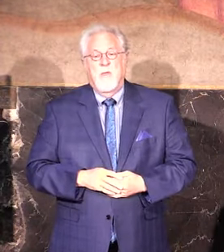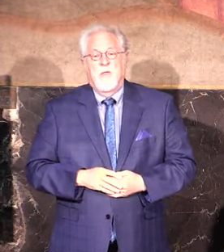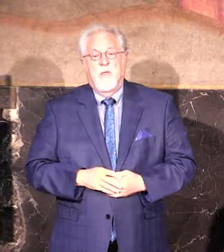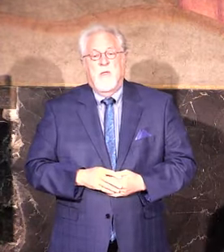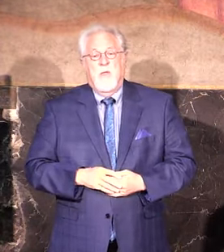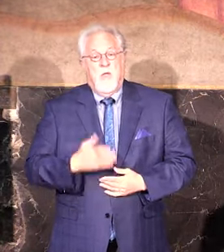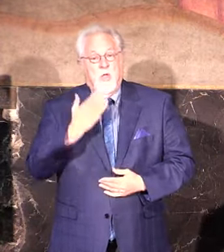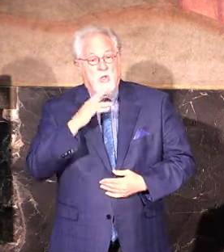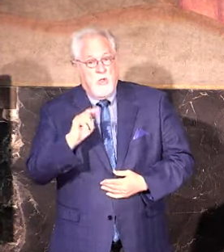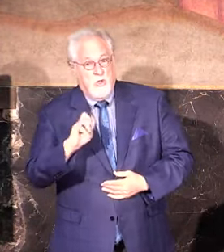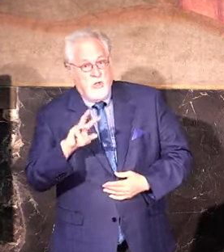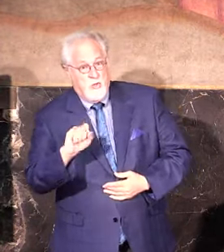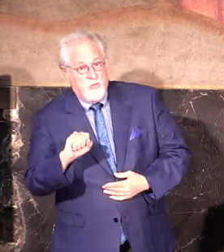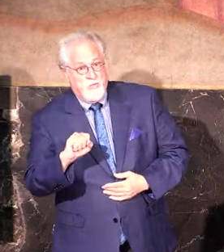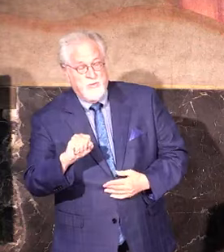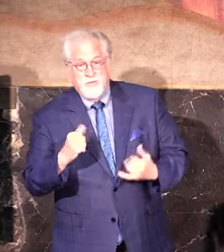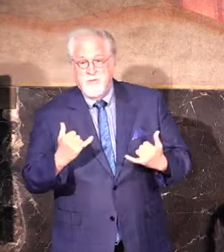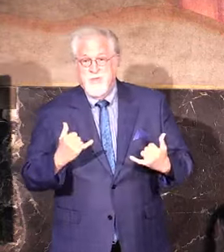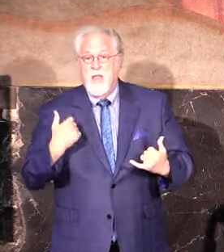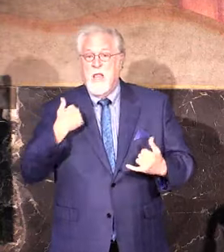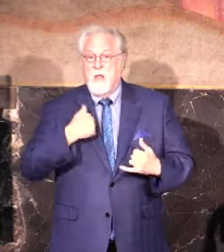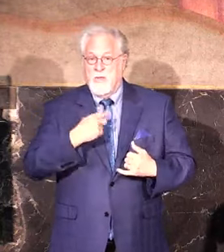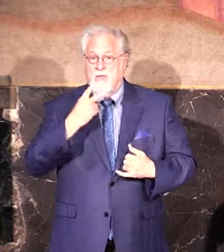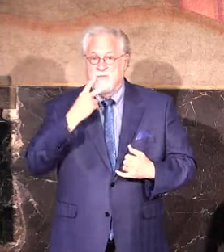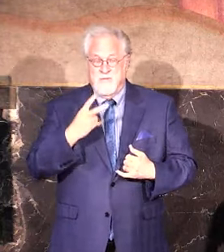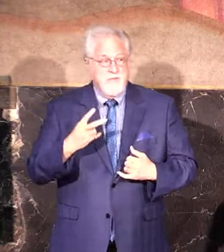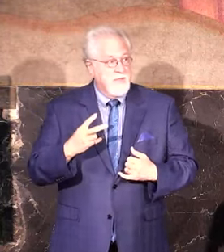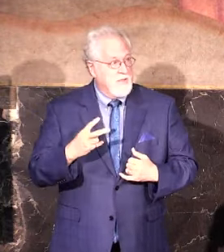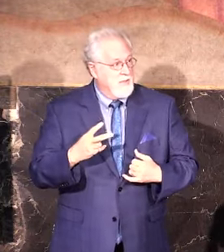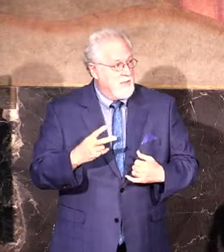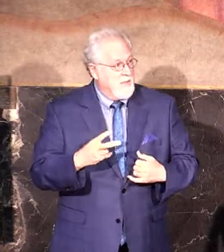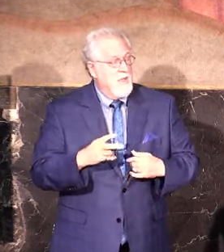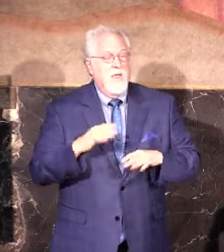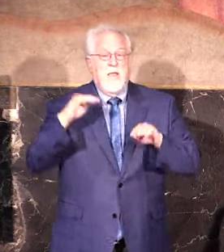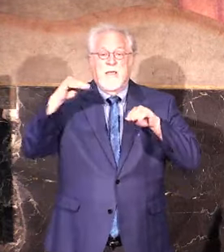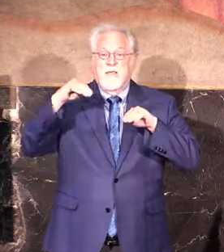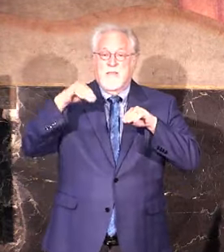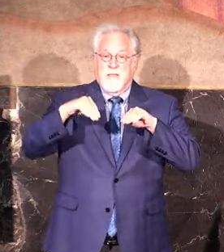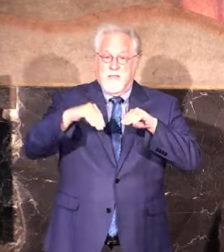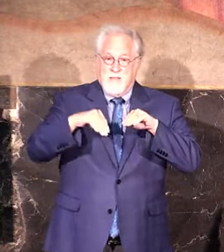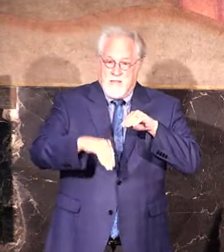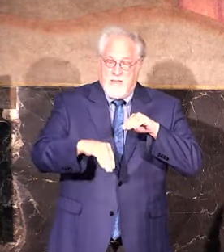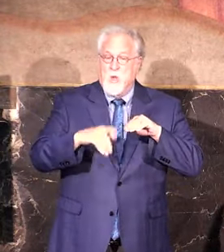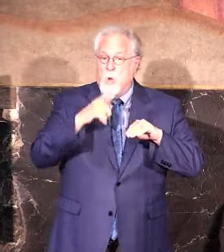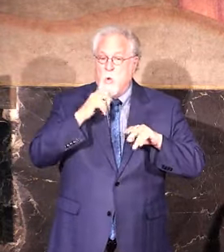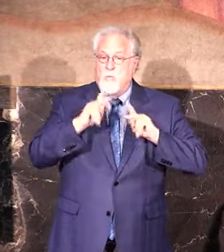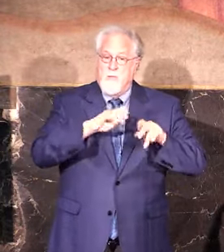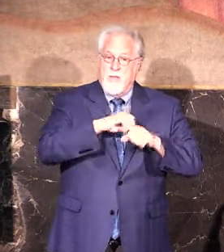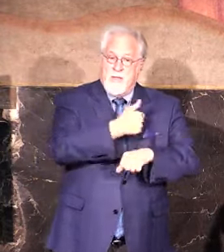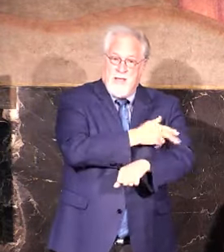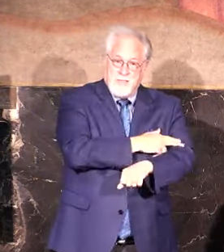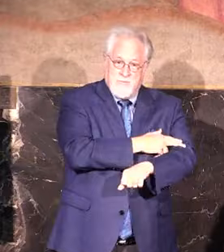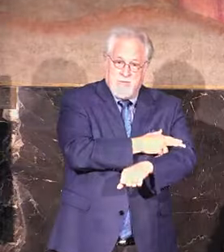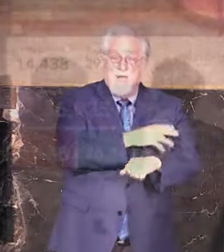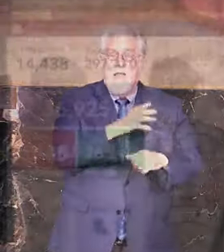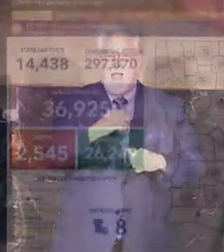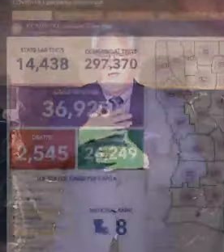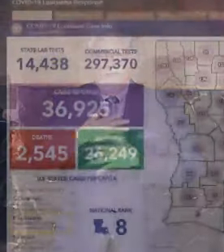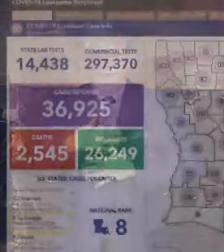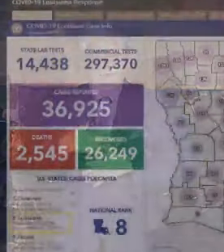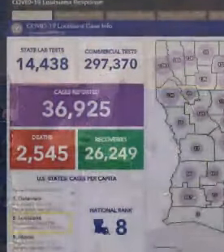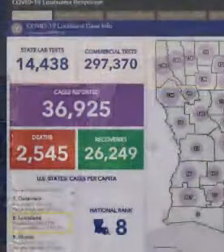The good news today is that we've seen a further decline in the number of people who are in the hospital and on ventilators.